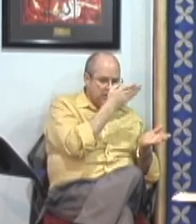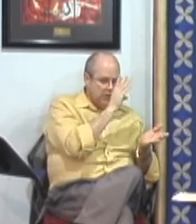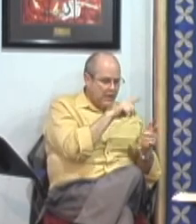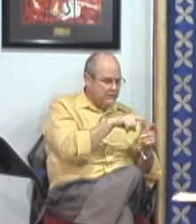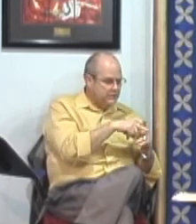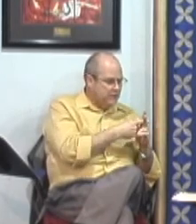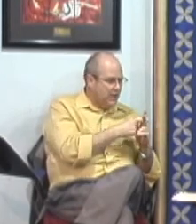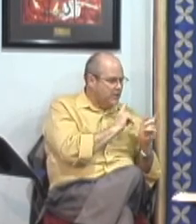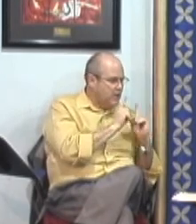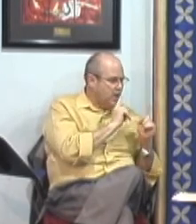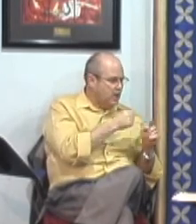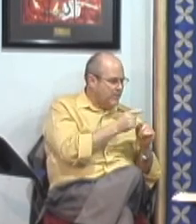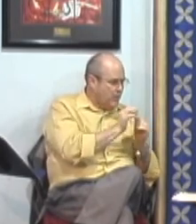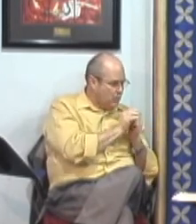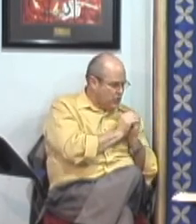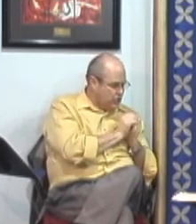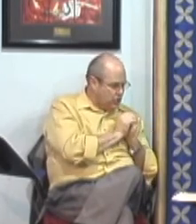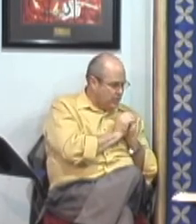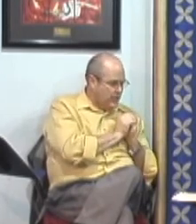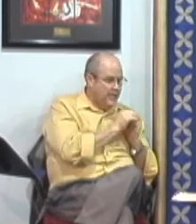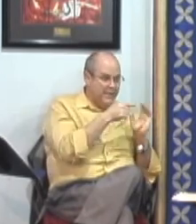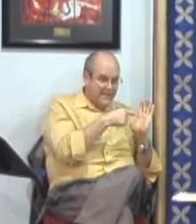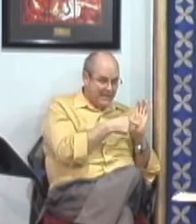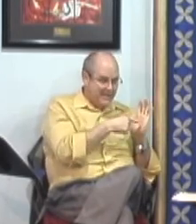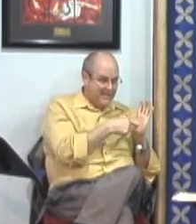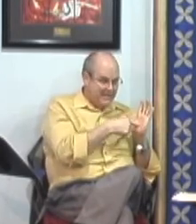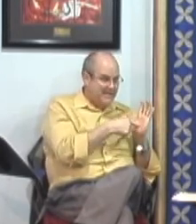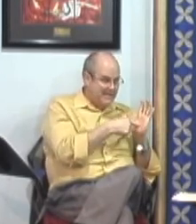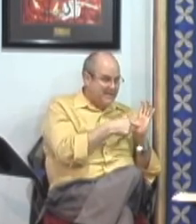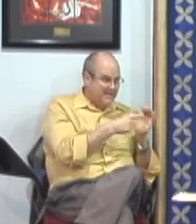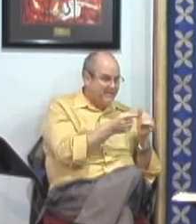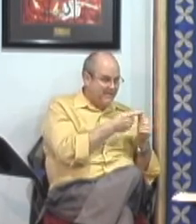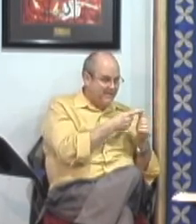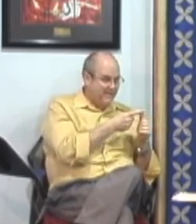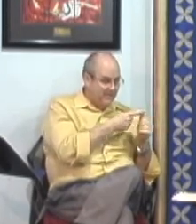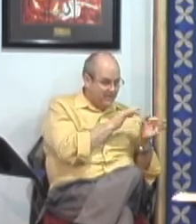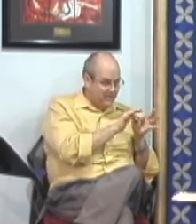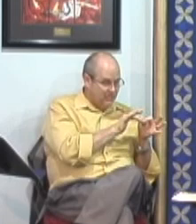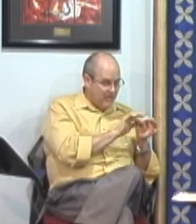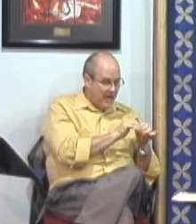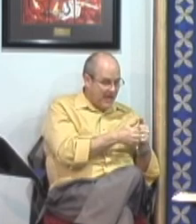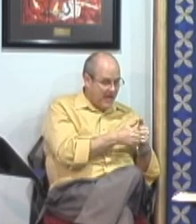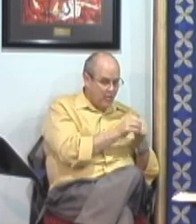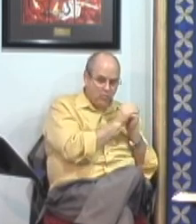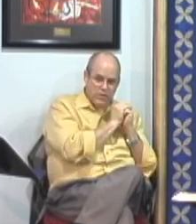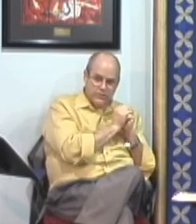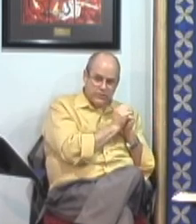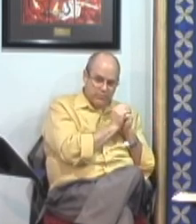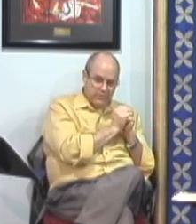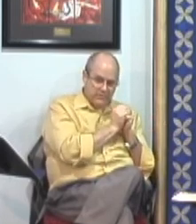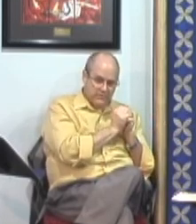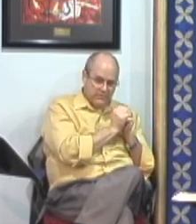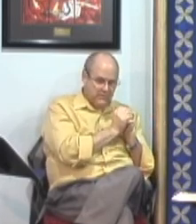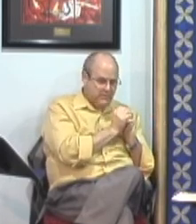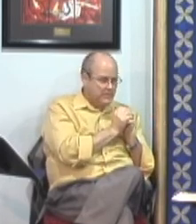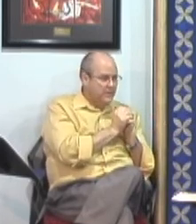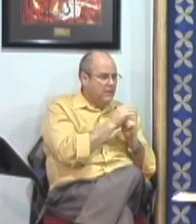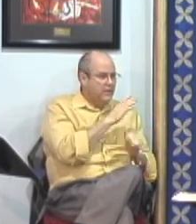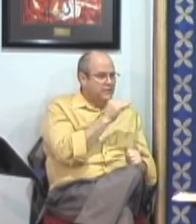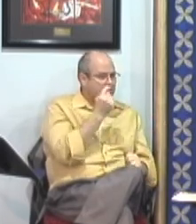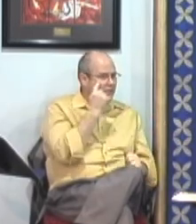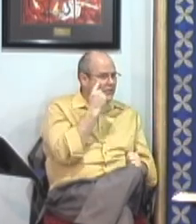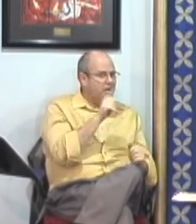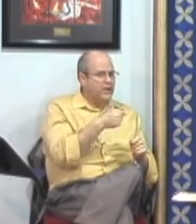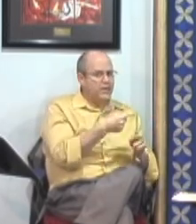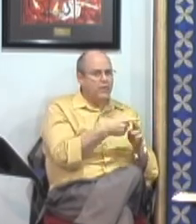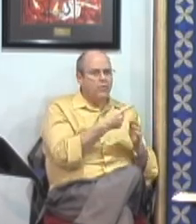to speak about worship? These are really like primary instructions on how to worship. And so I thought